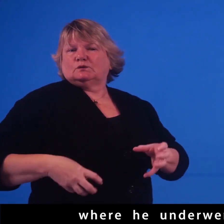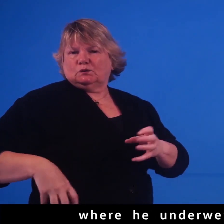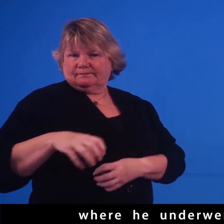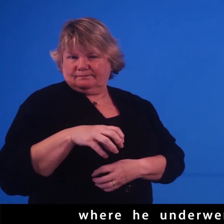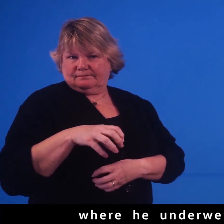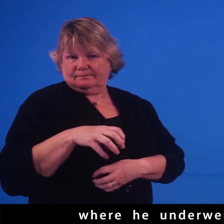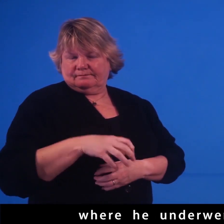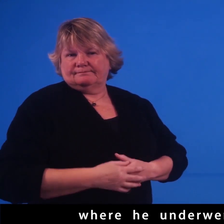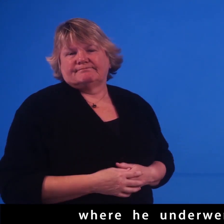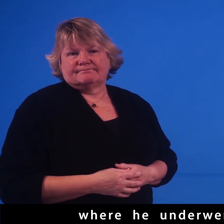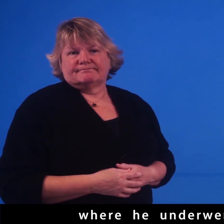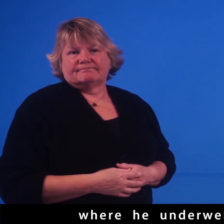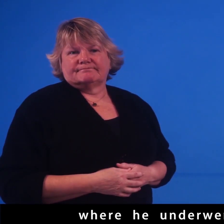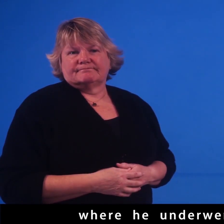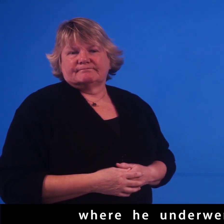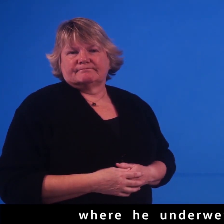liver transplant.